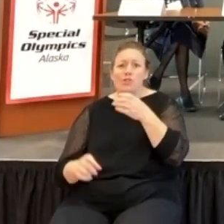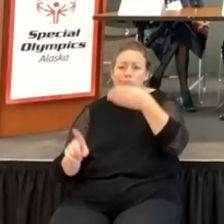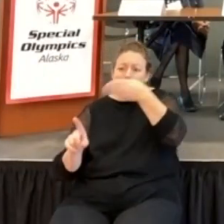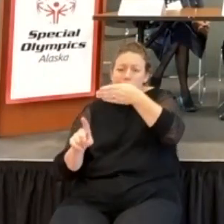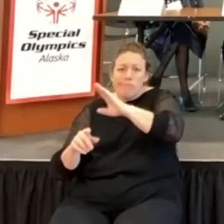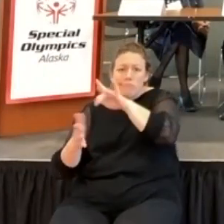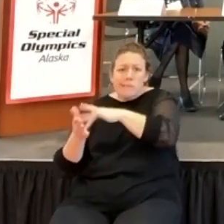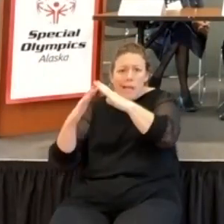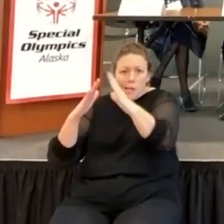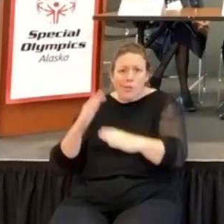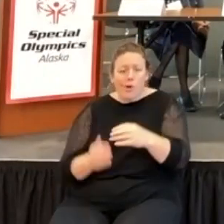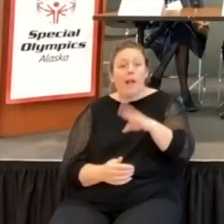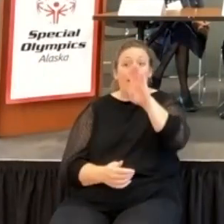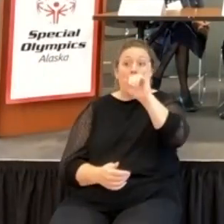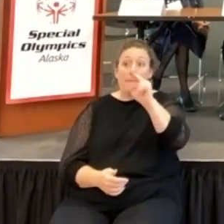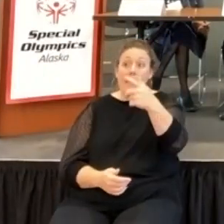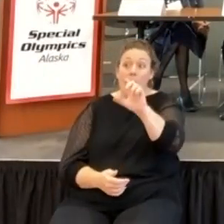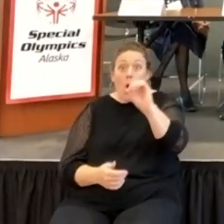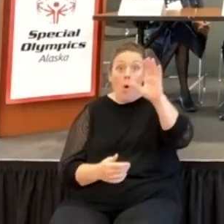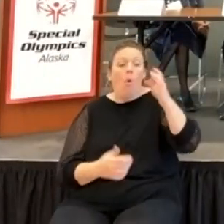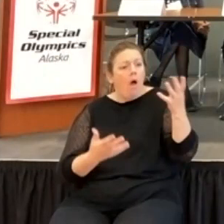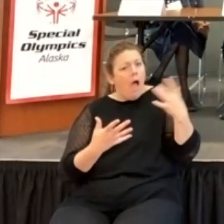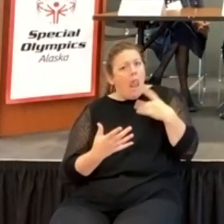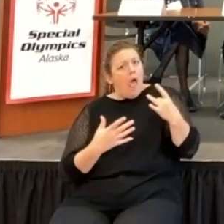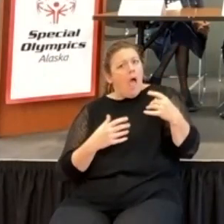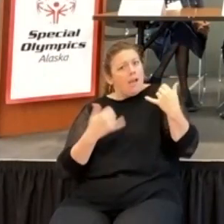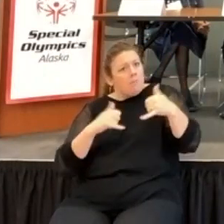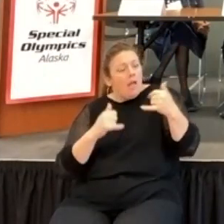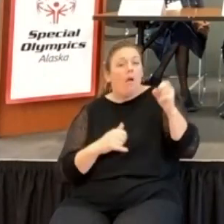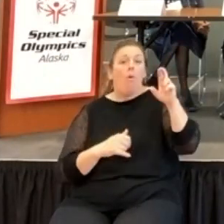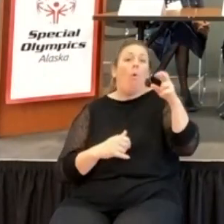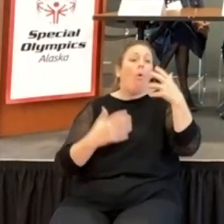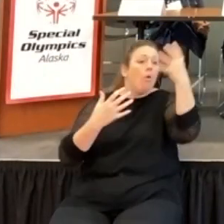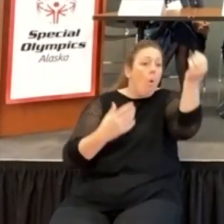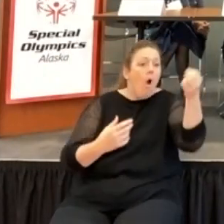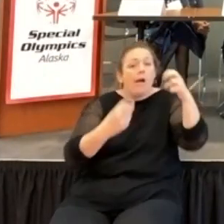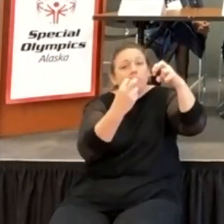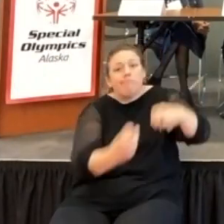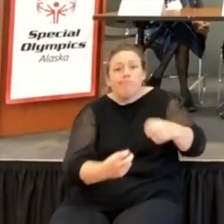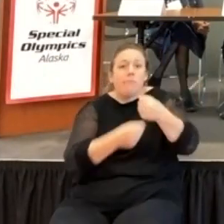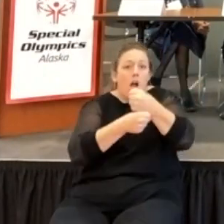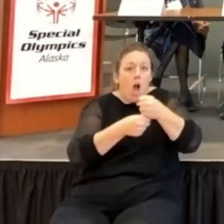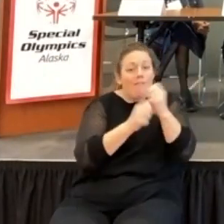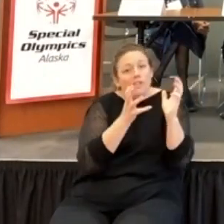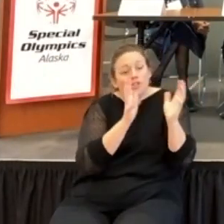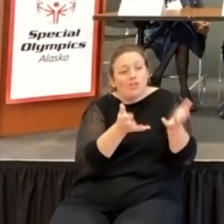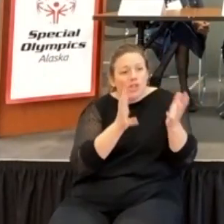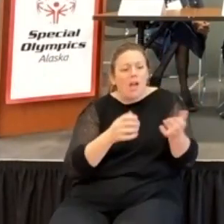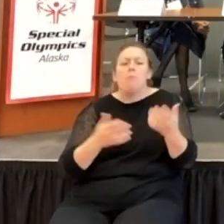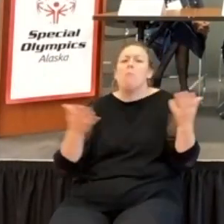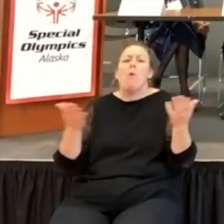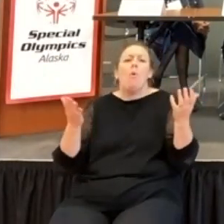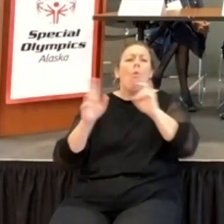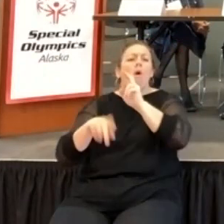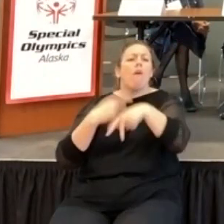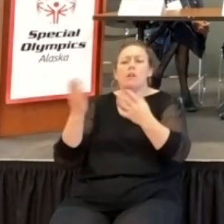maybe mingle with people and just have a session or talk, cup of coffee or something like that. What are some of the services that you could offer